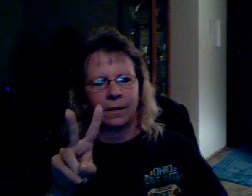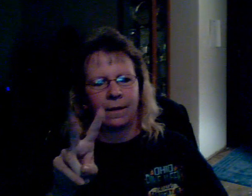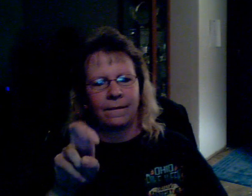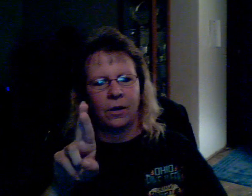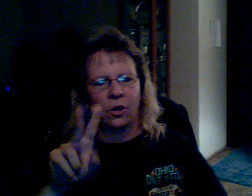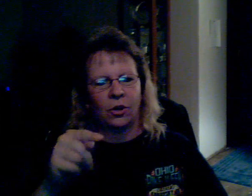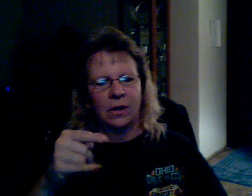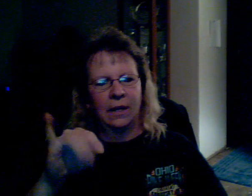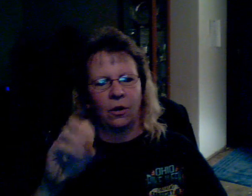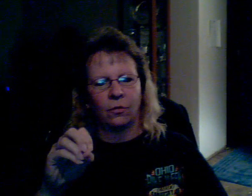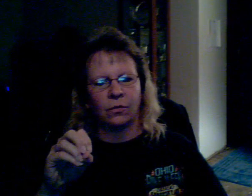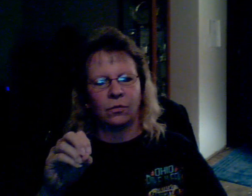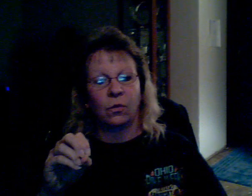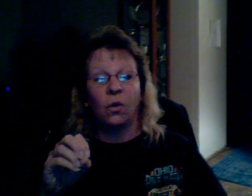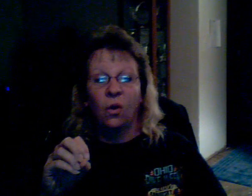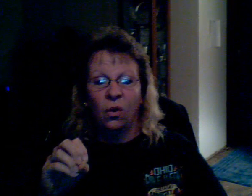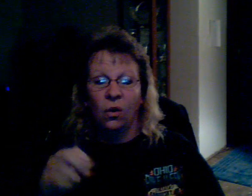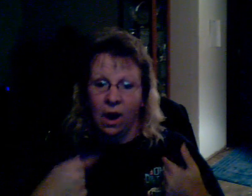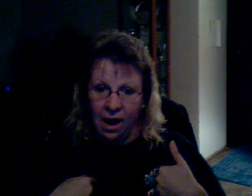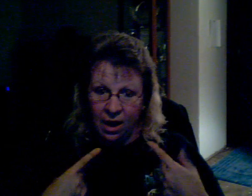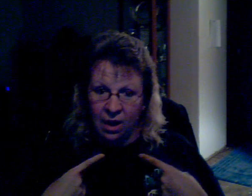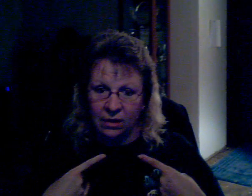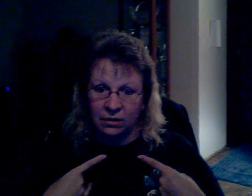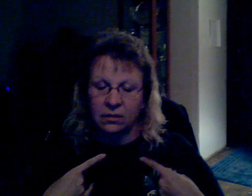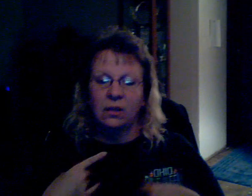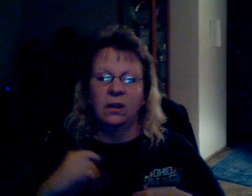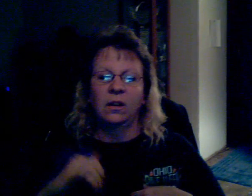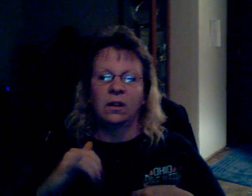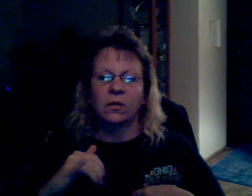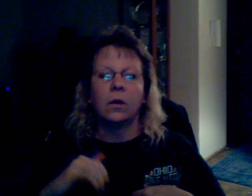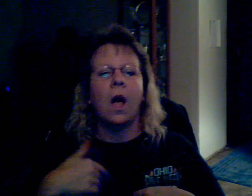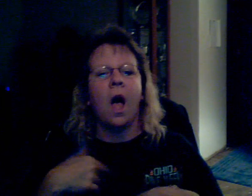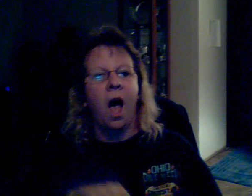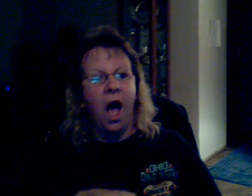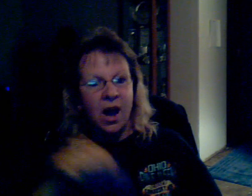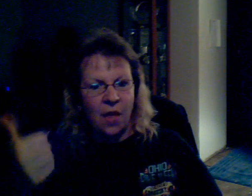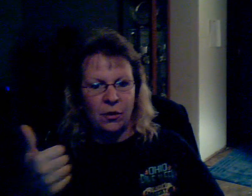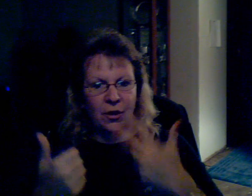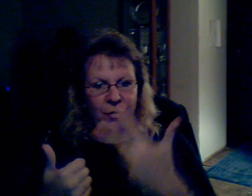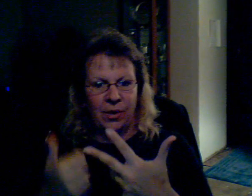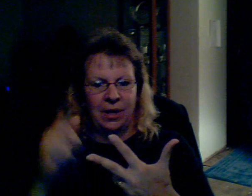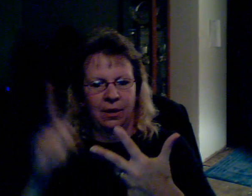I love never seen it.